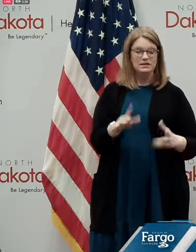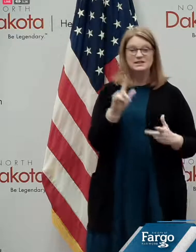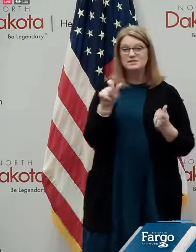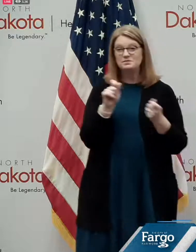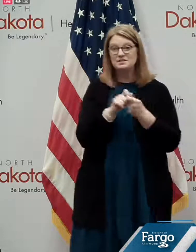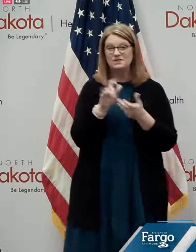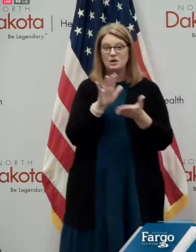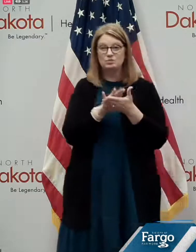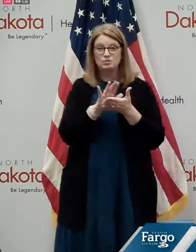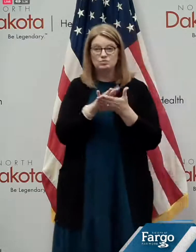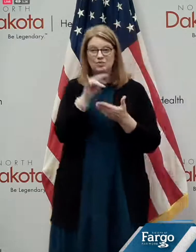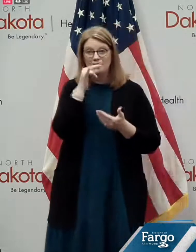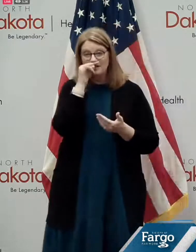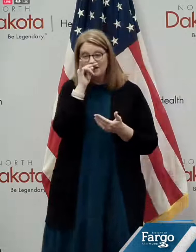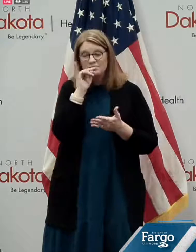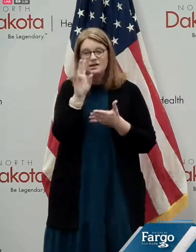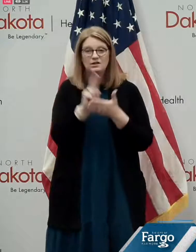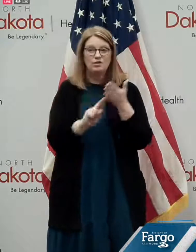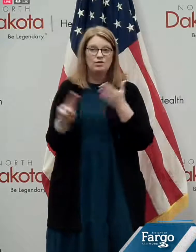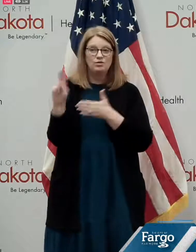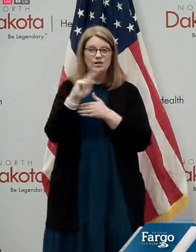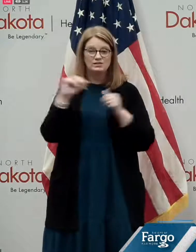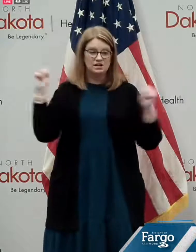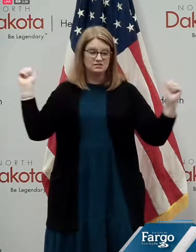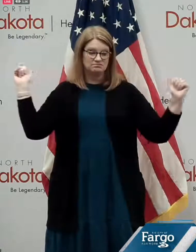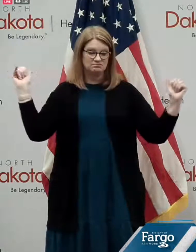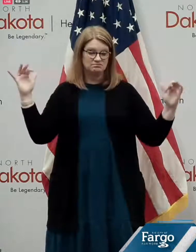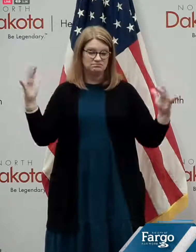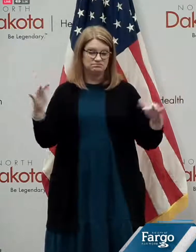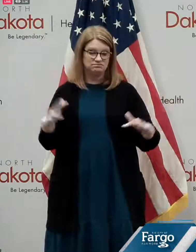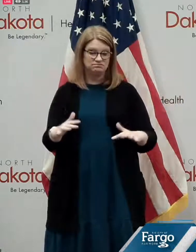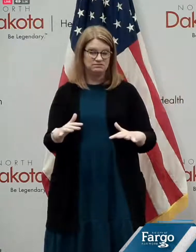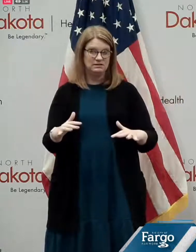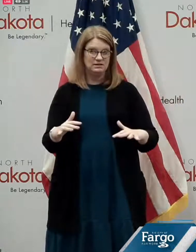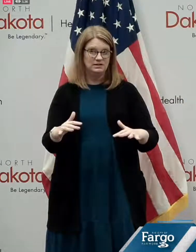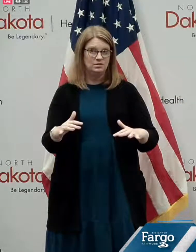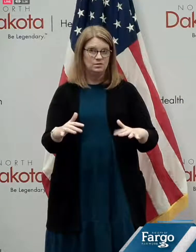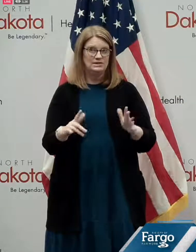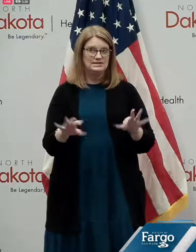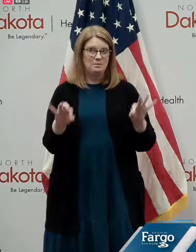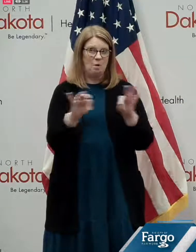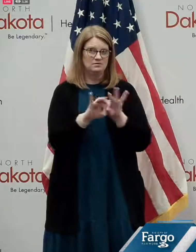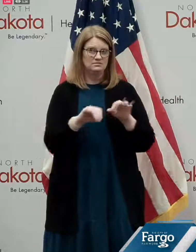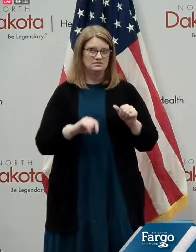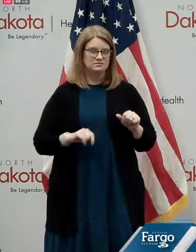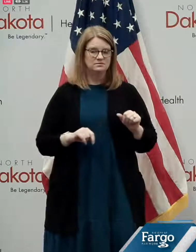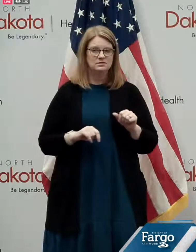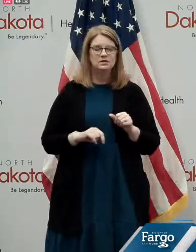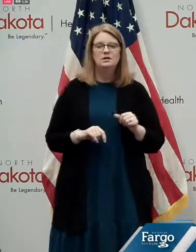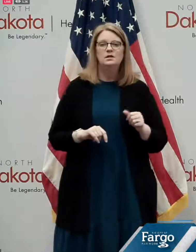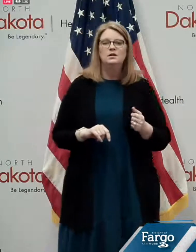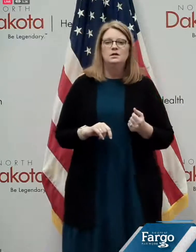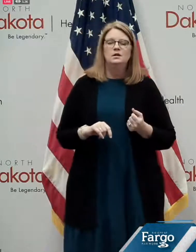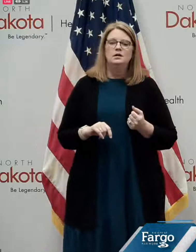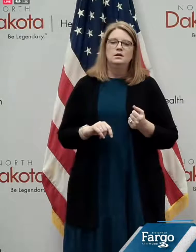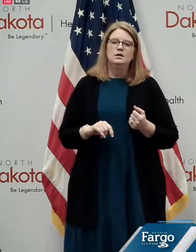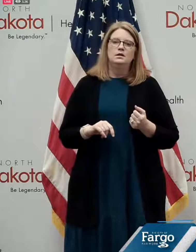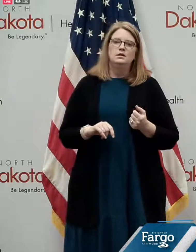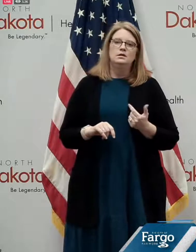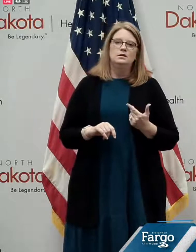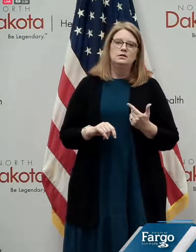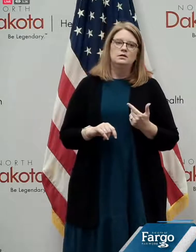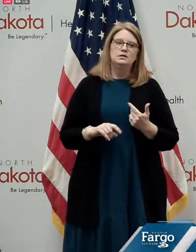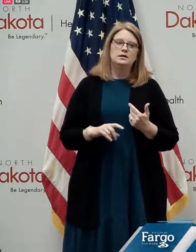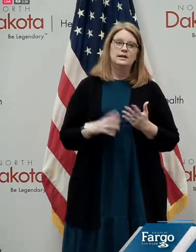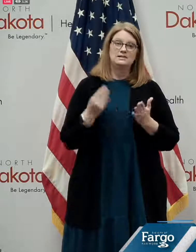school kids and the universities coming back in. I think that's key to that, and part of that is not just giving